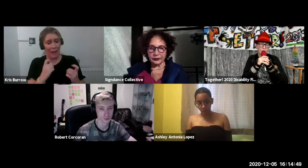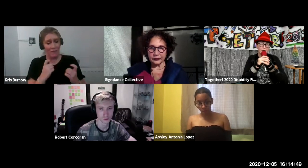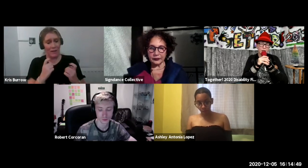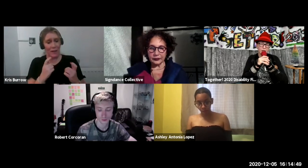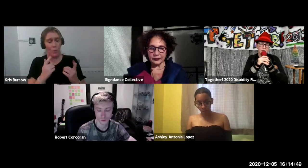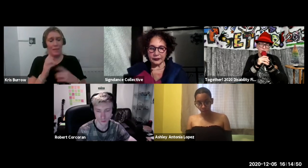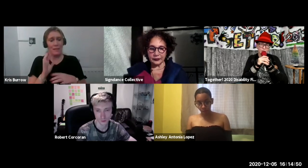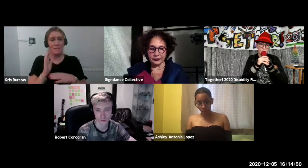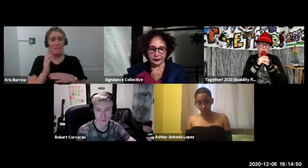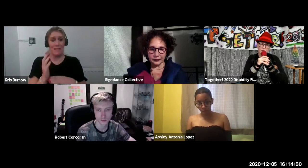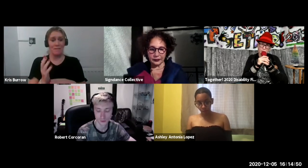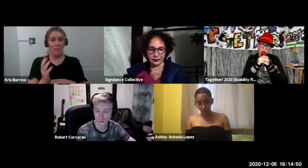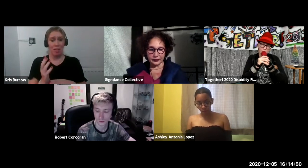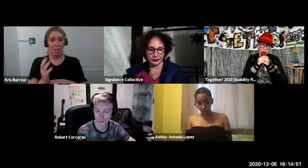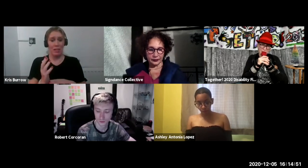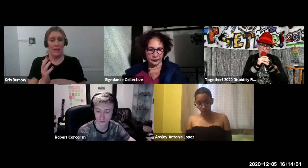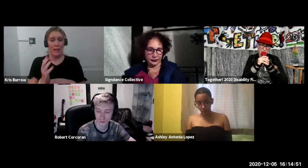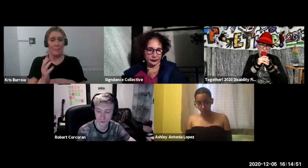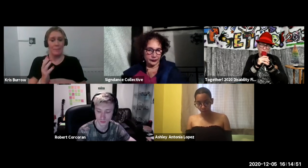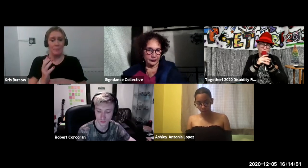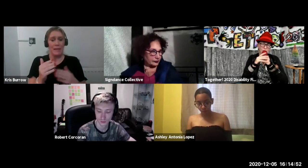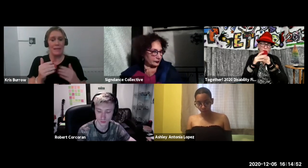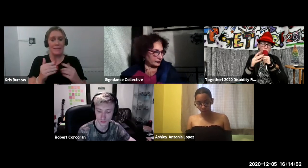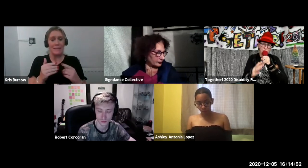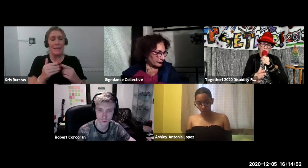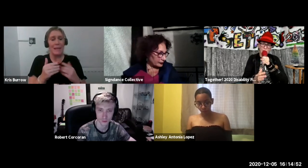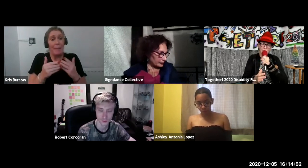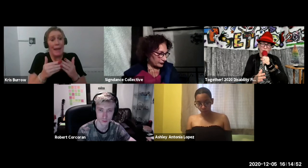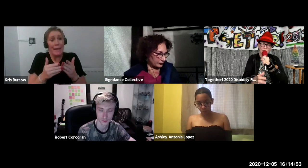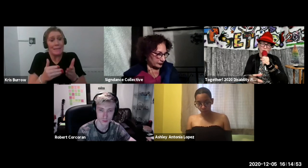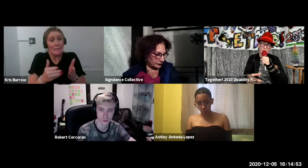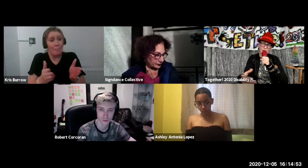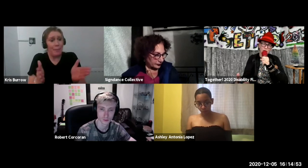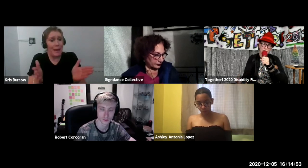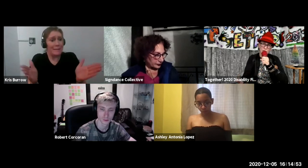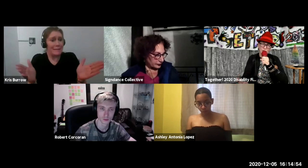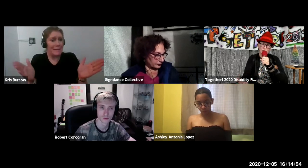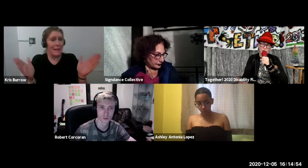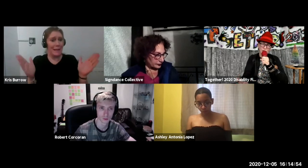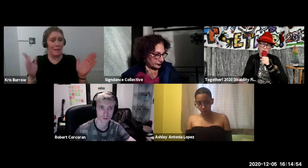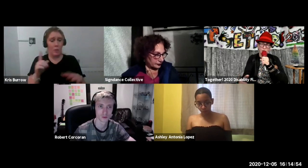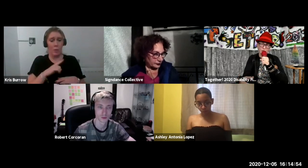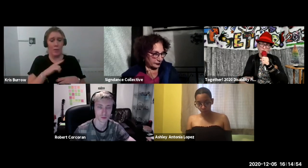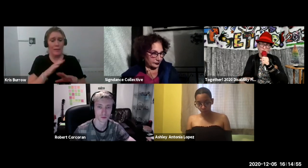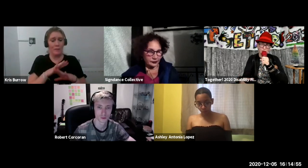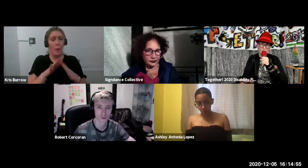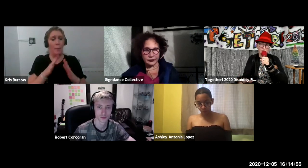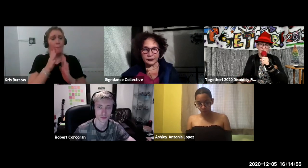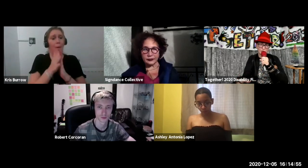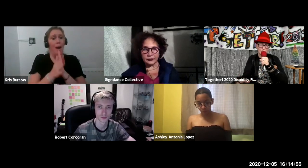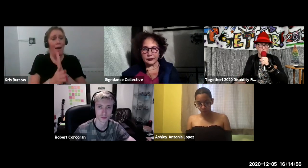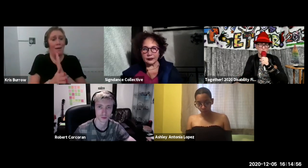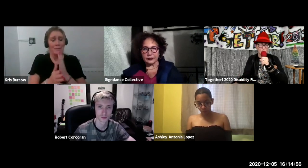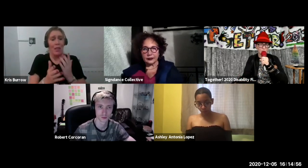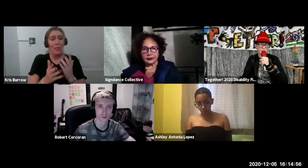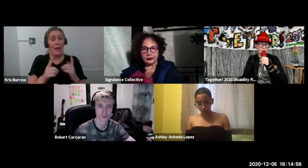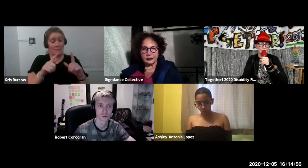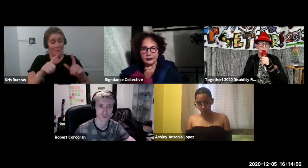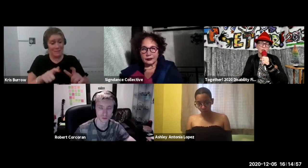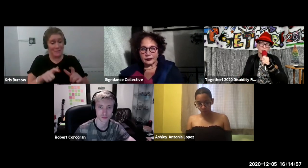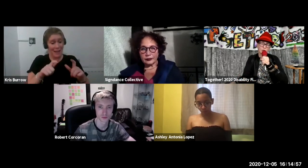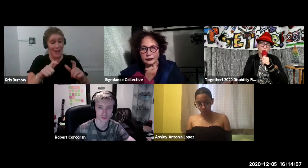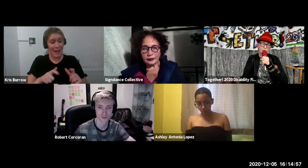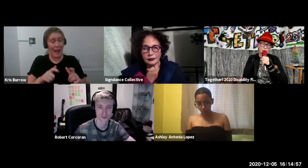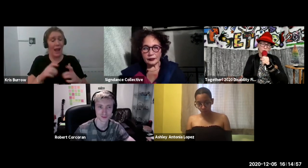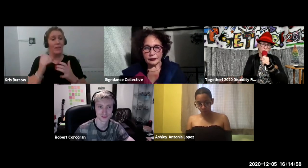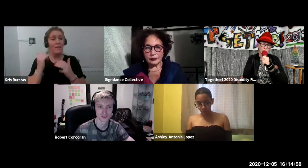festival is to keep expanding it. Things don't pass, they arrive and they stay, and the festival expands.